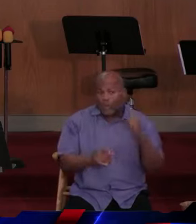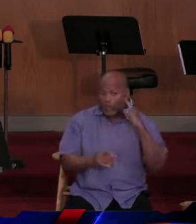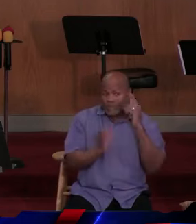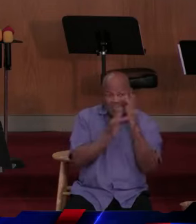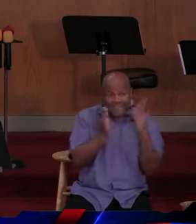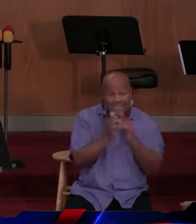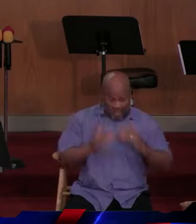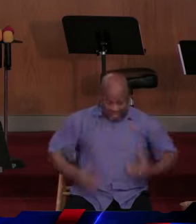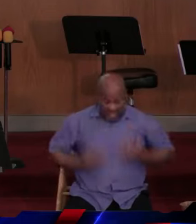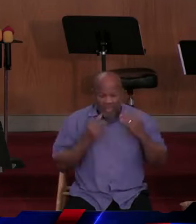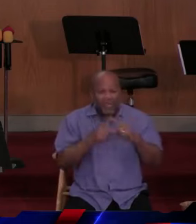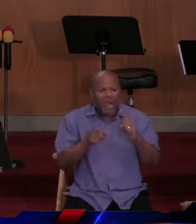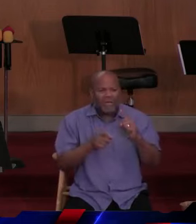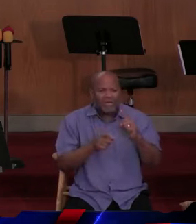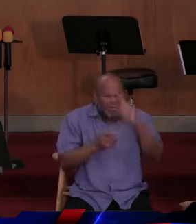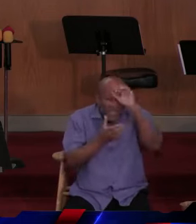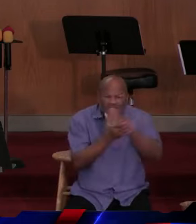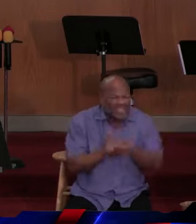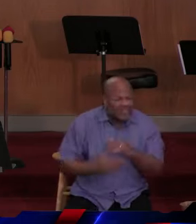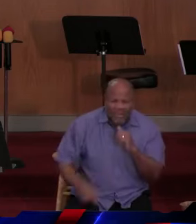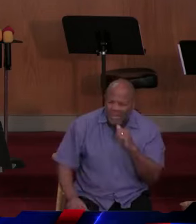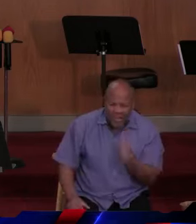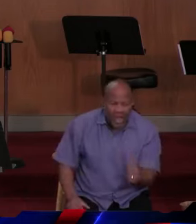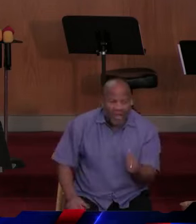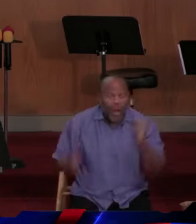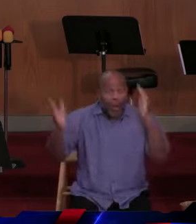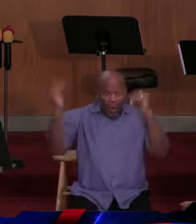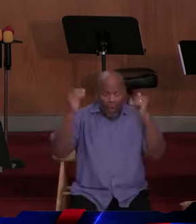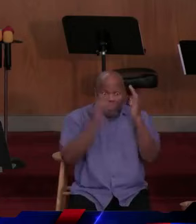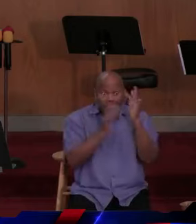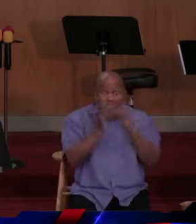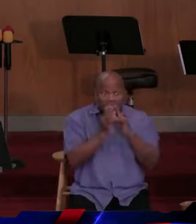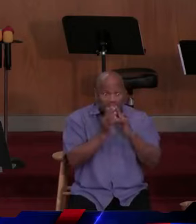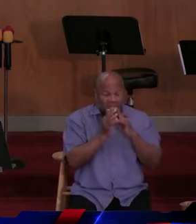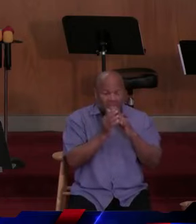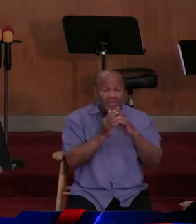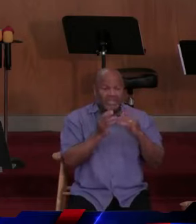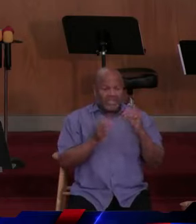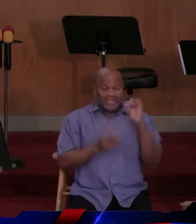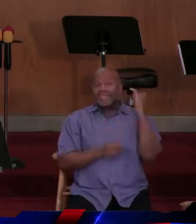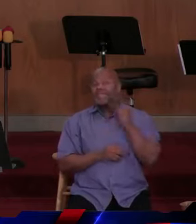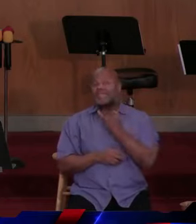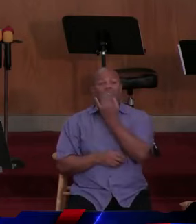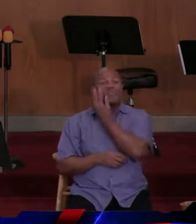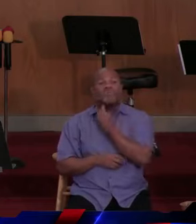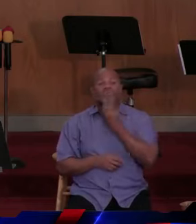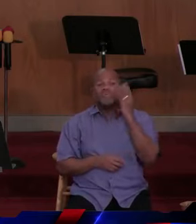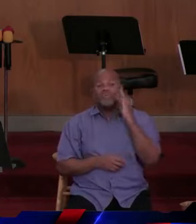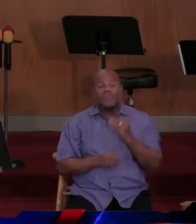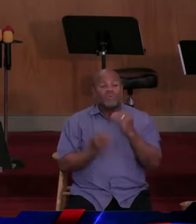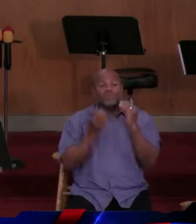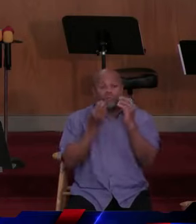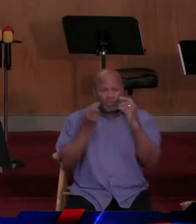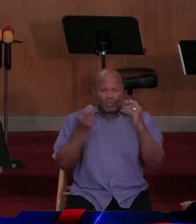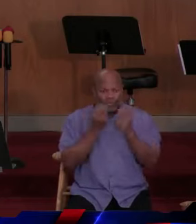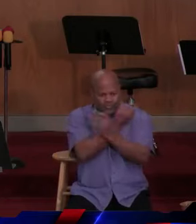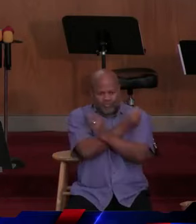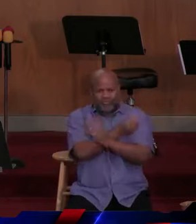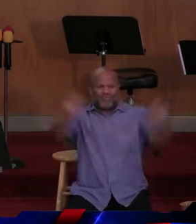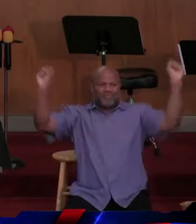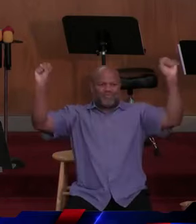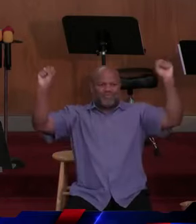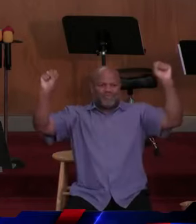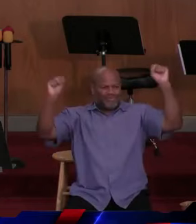they did not believe them. They had had hope that Jesus would redeem Israel, but their hopes had been shattered